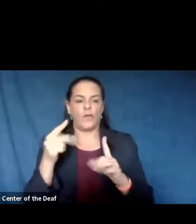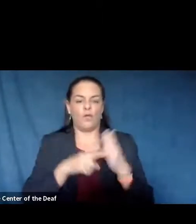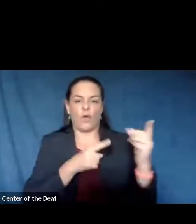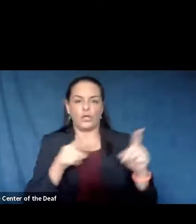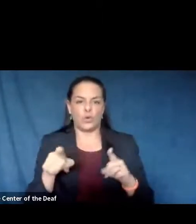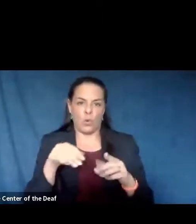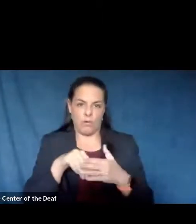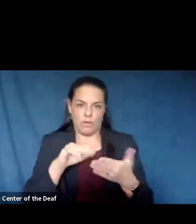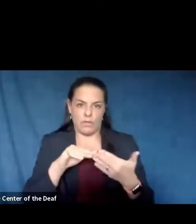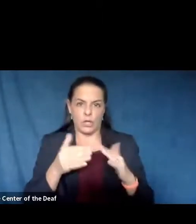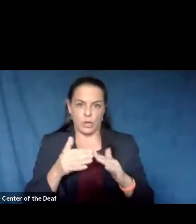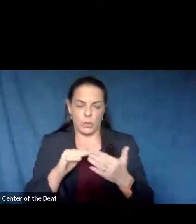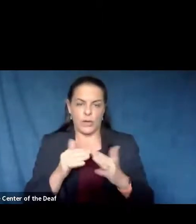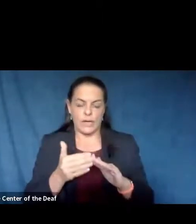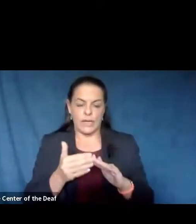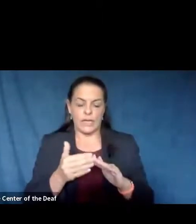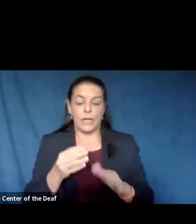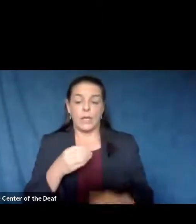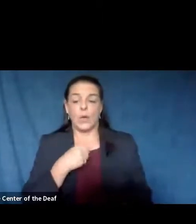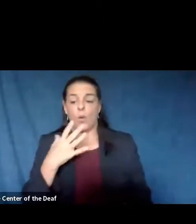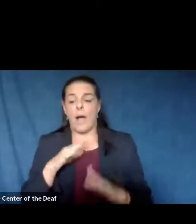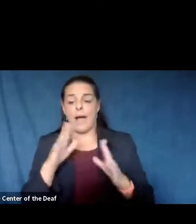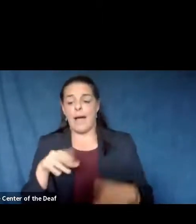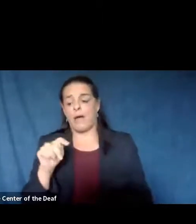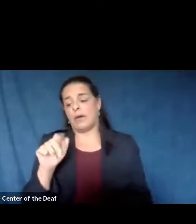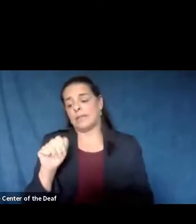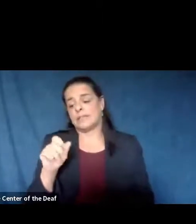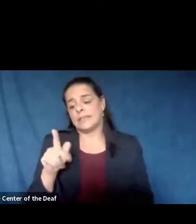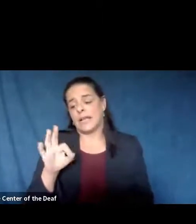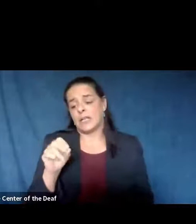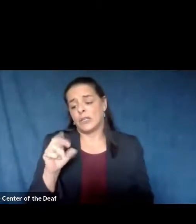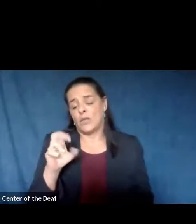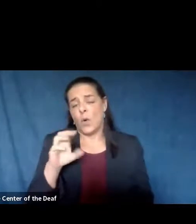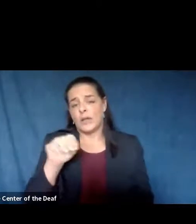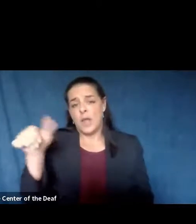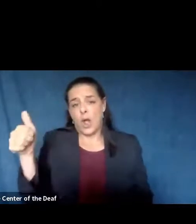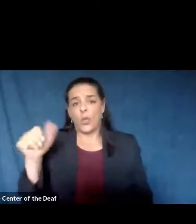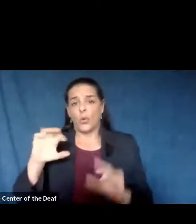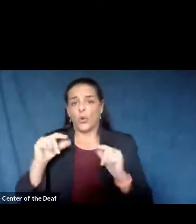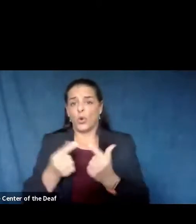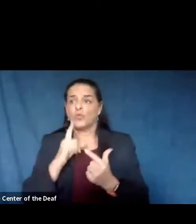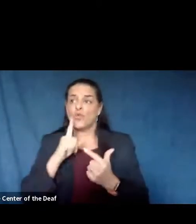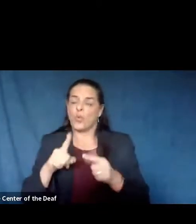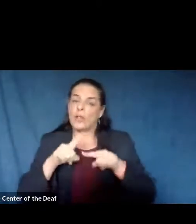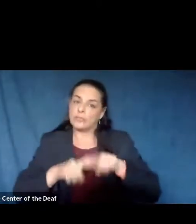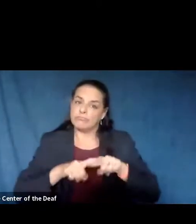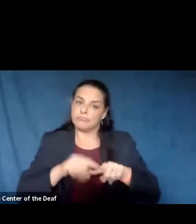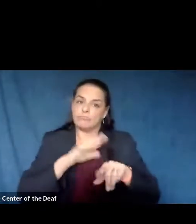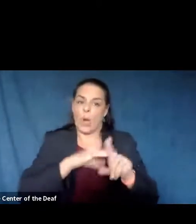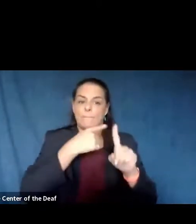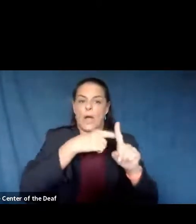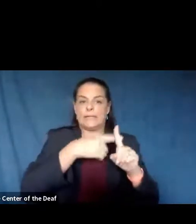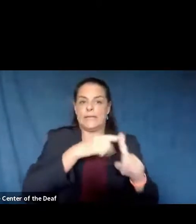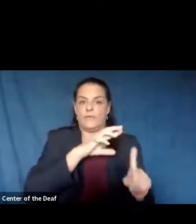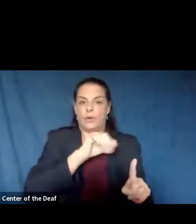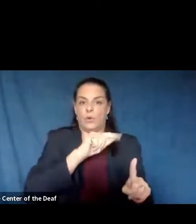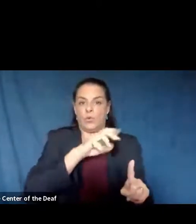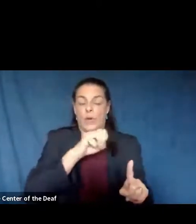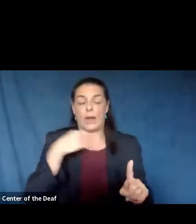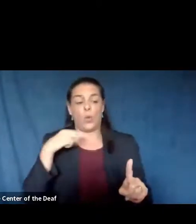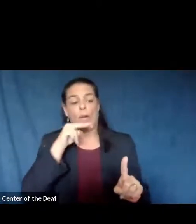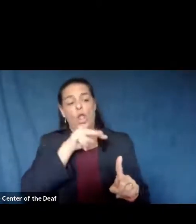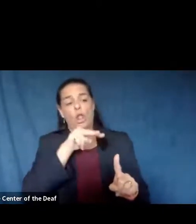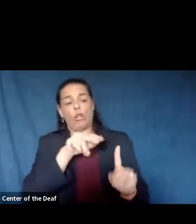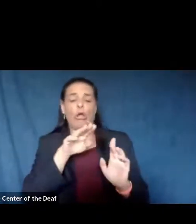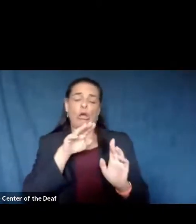within the community. White House Task Force and other folks are really relying heavily on the positivity rate. And we've been looking at it in the background and talked